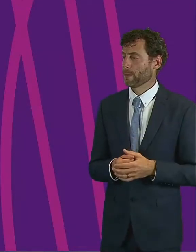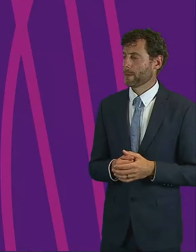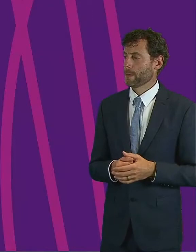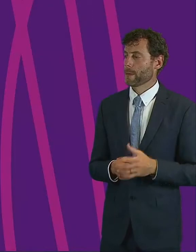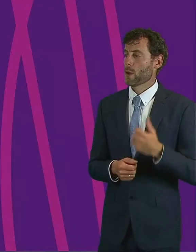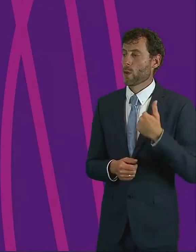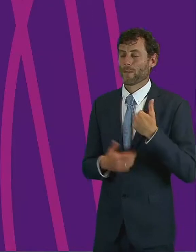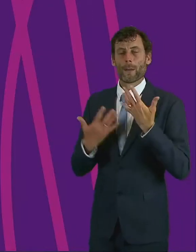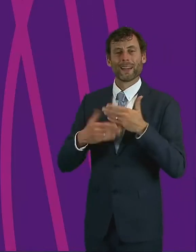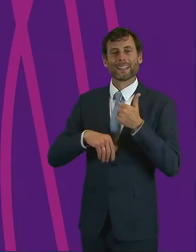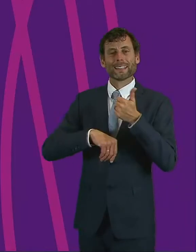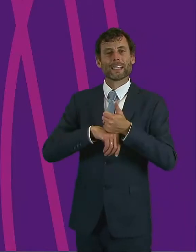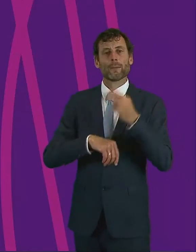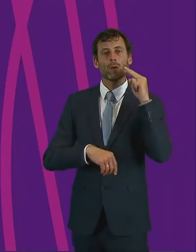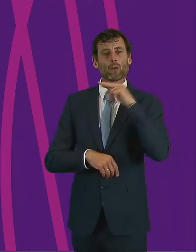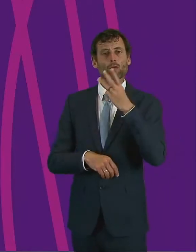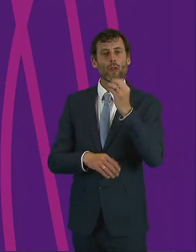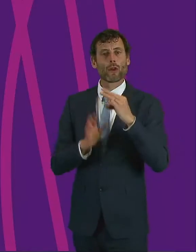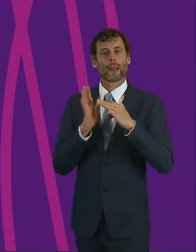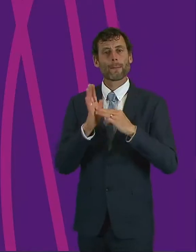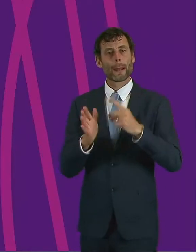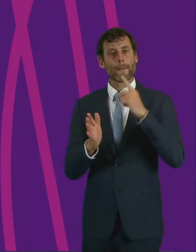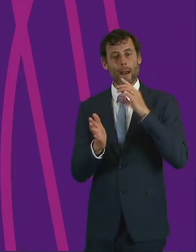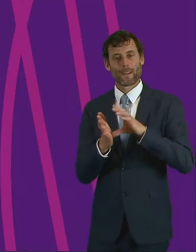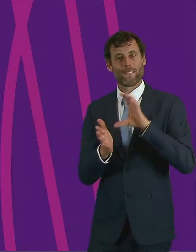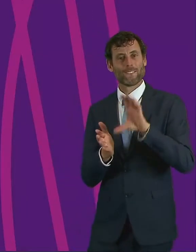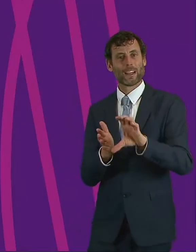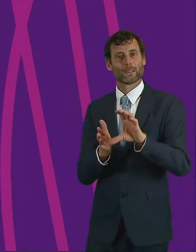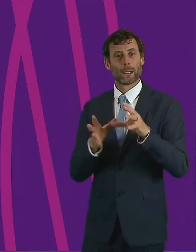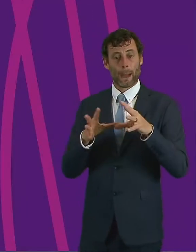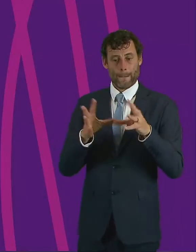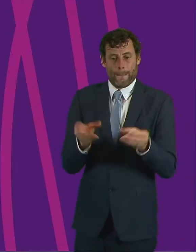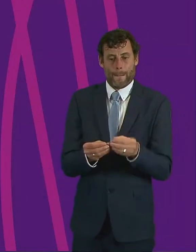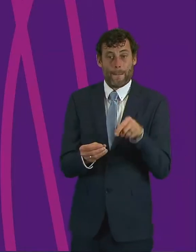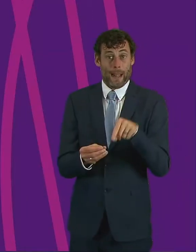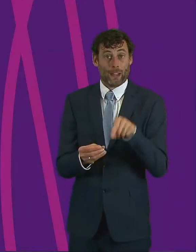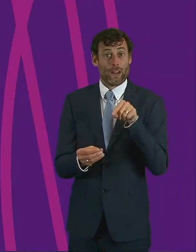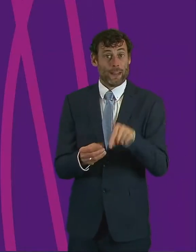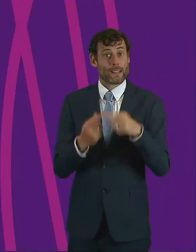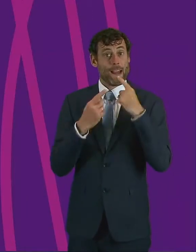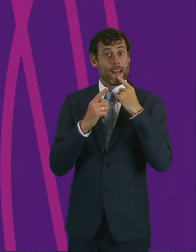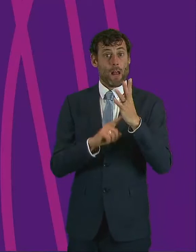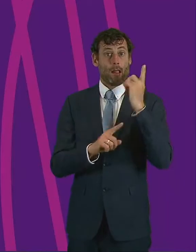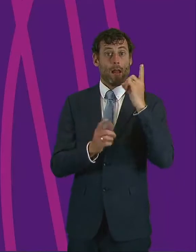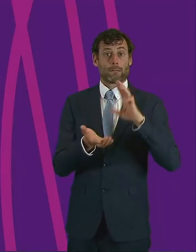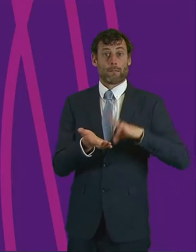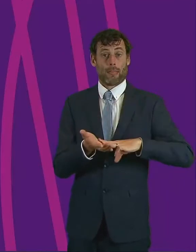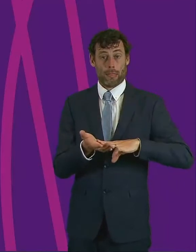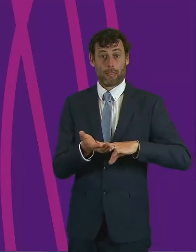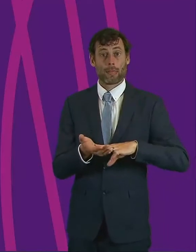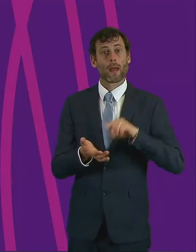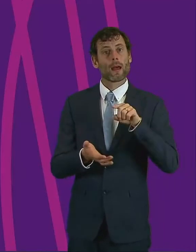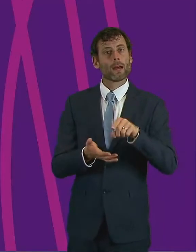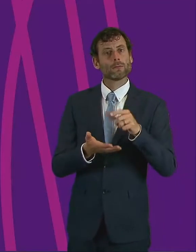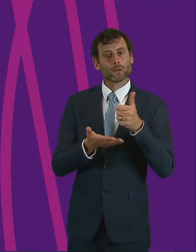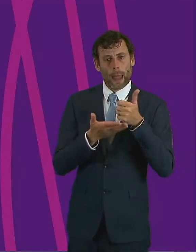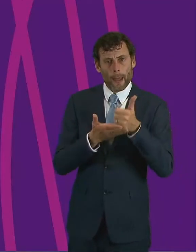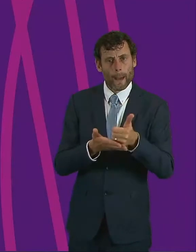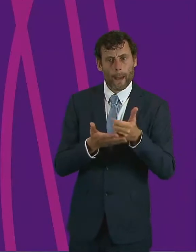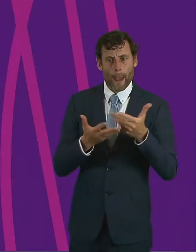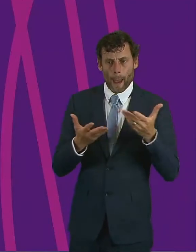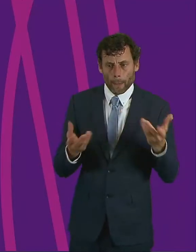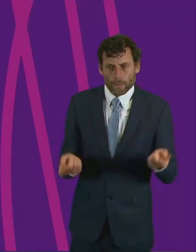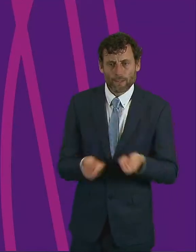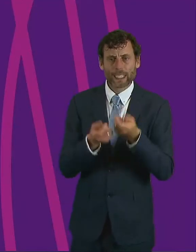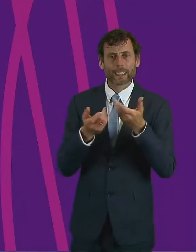moved to implement the £230 million investment package announced last month to help stimulate Scotland's economy, creating jobs in